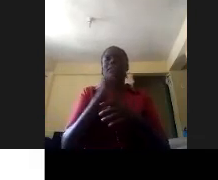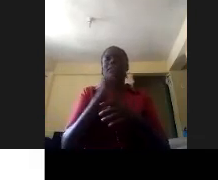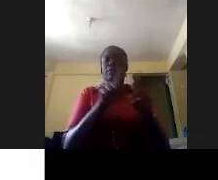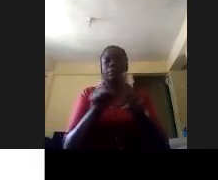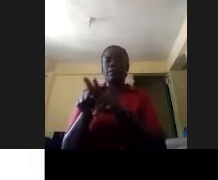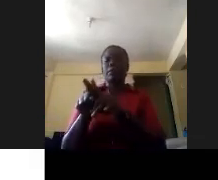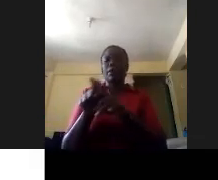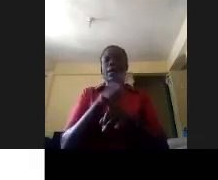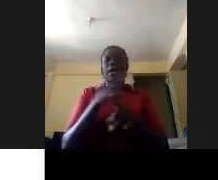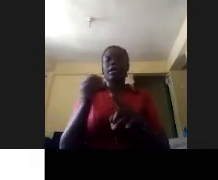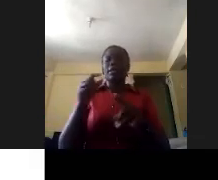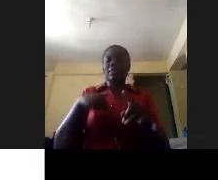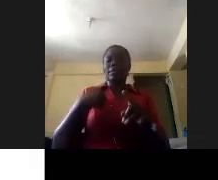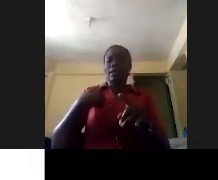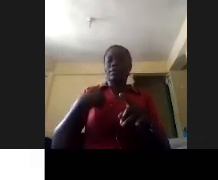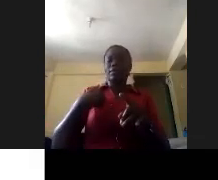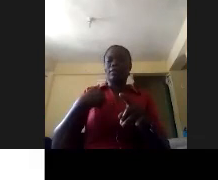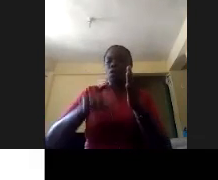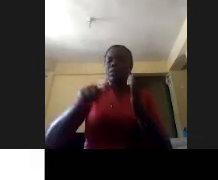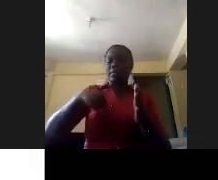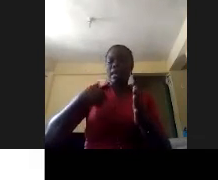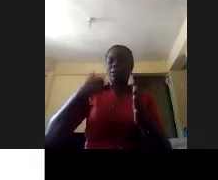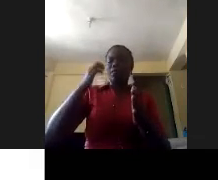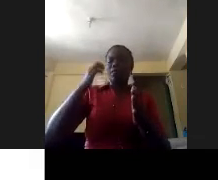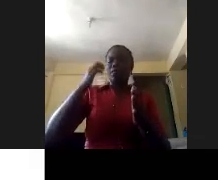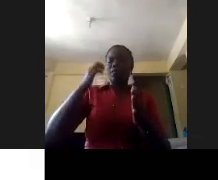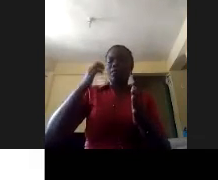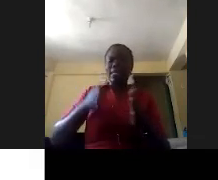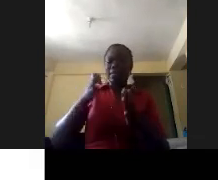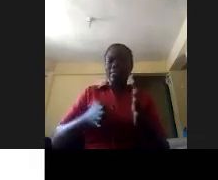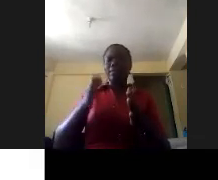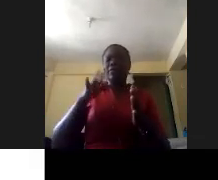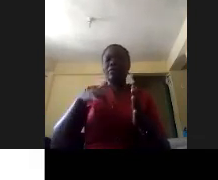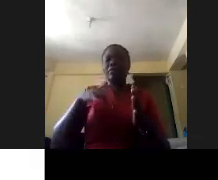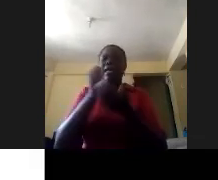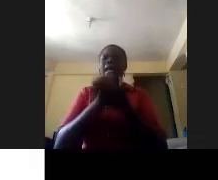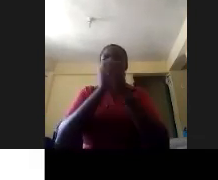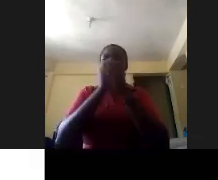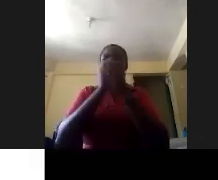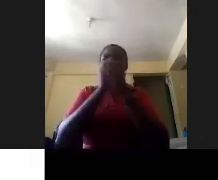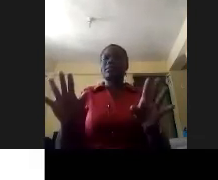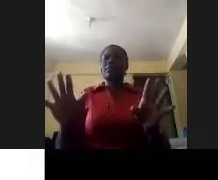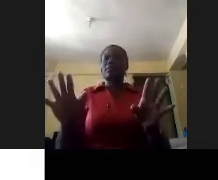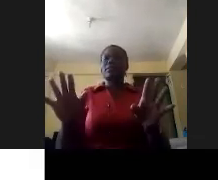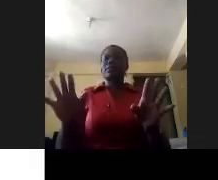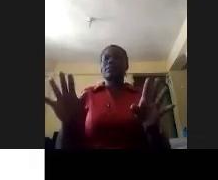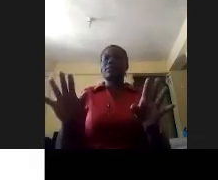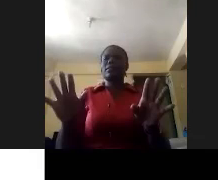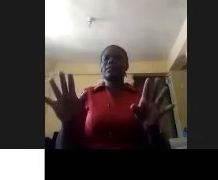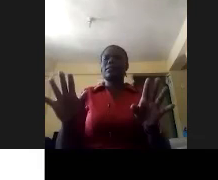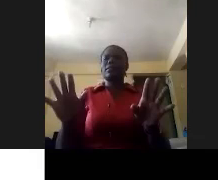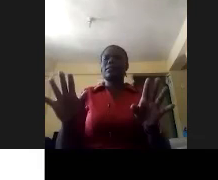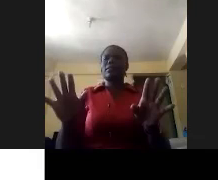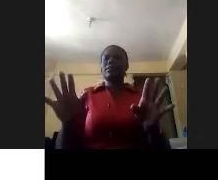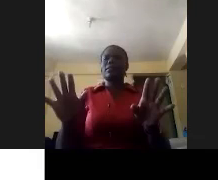low self-esteem, including feelings of worthlessness, helplessness, self-hatred, guilt, and again,